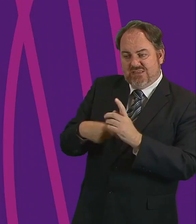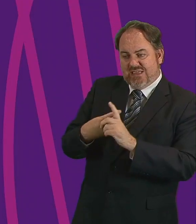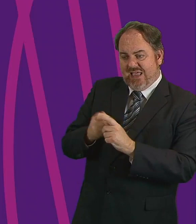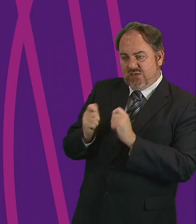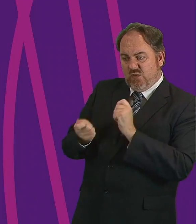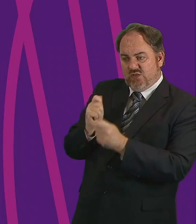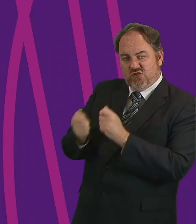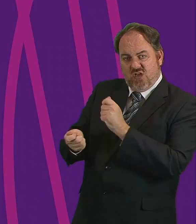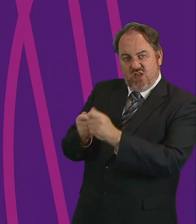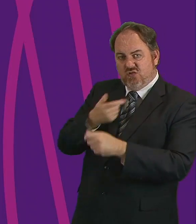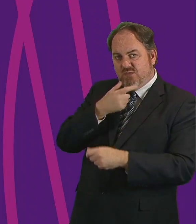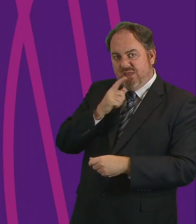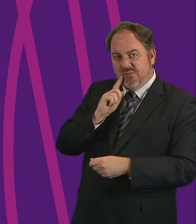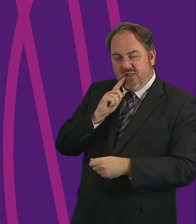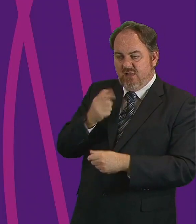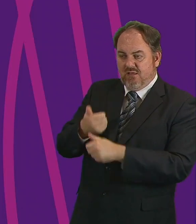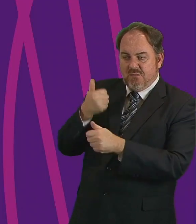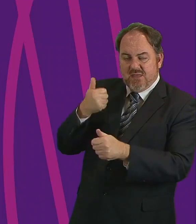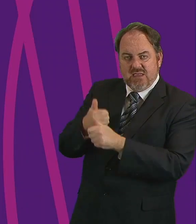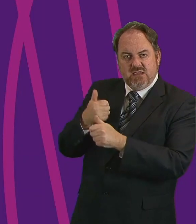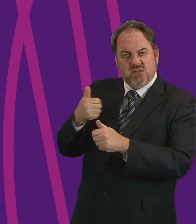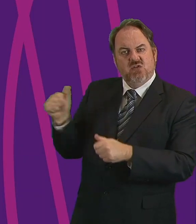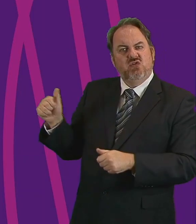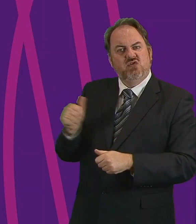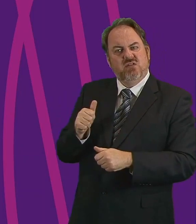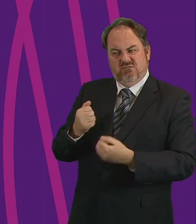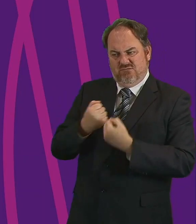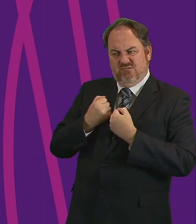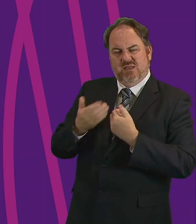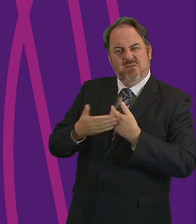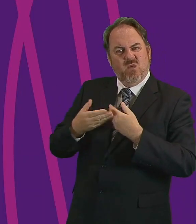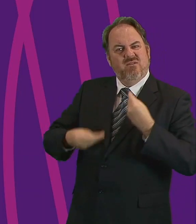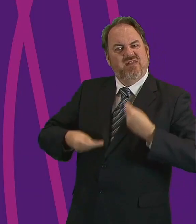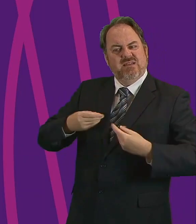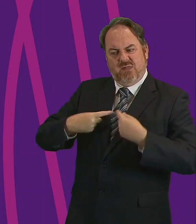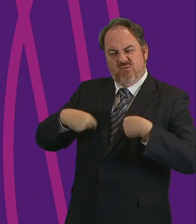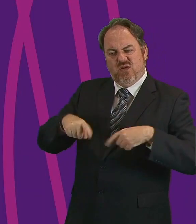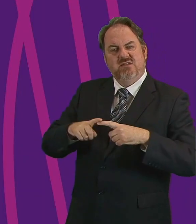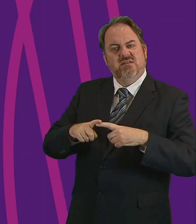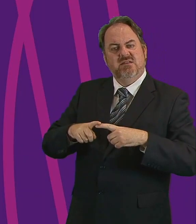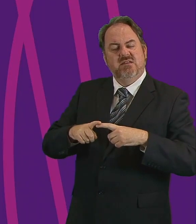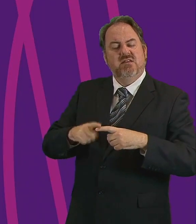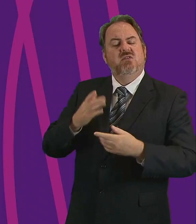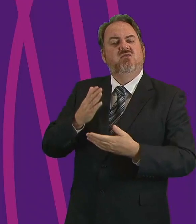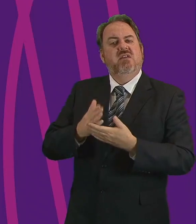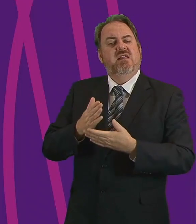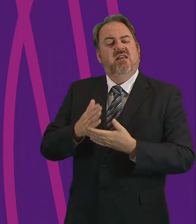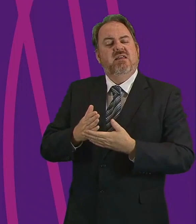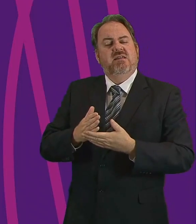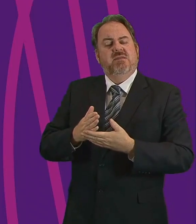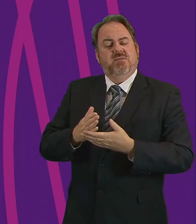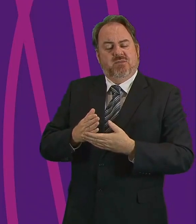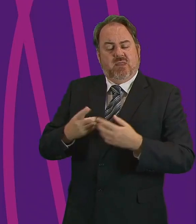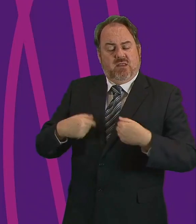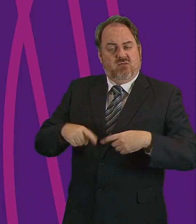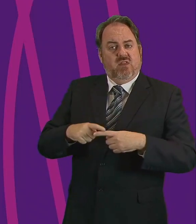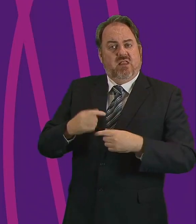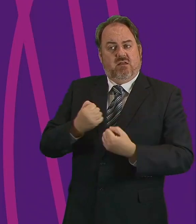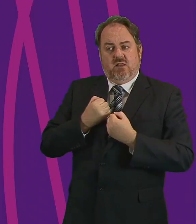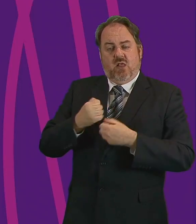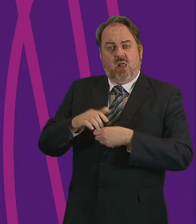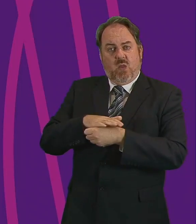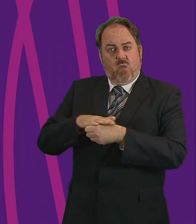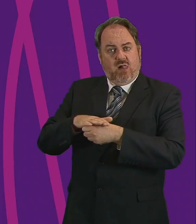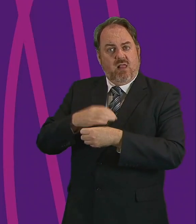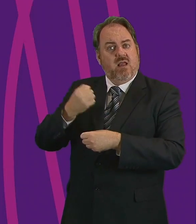think both the Labour and the Liberal Democrat amendments introduce very important points in relation to local government, and